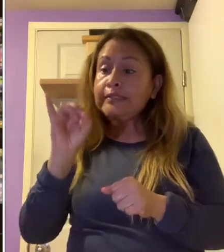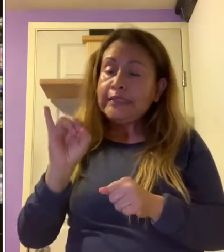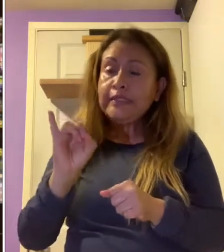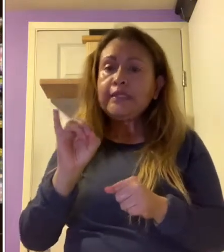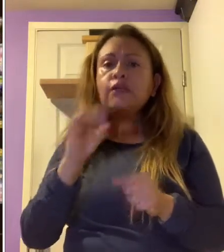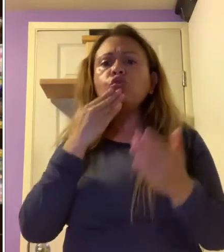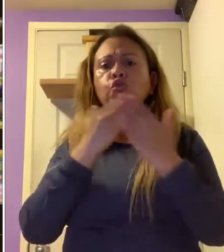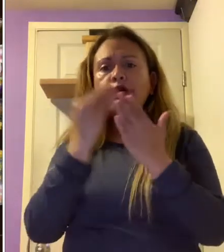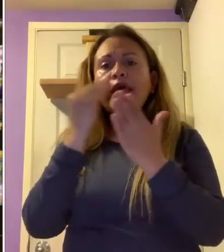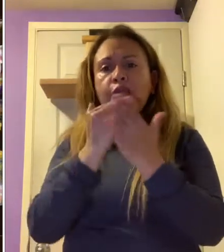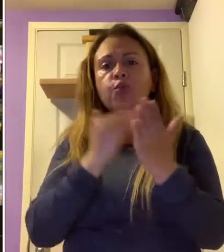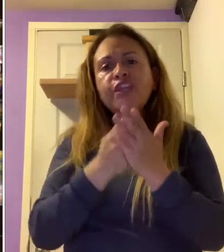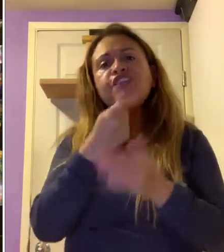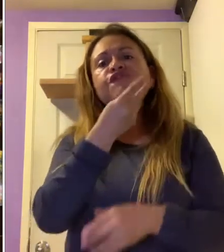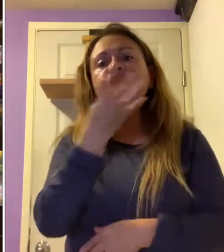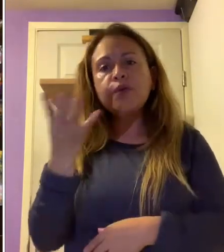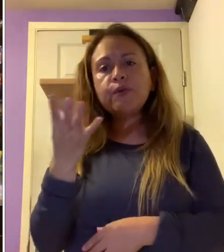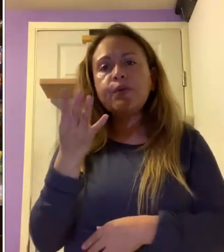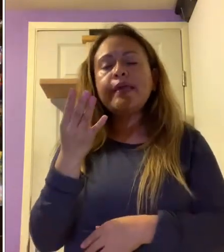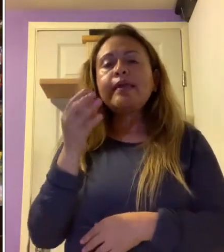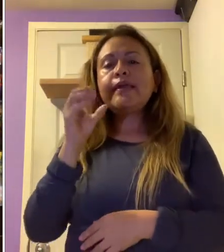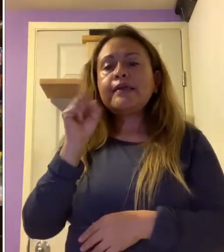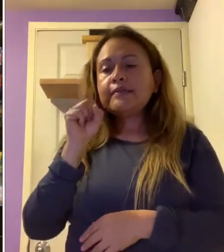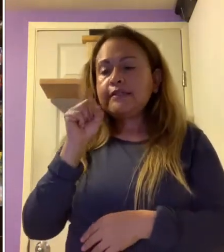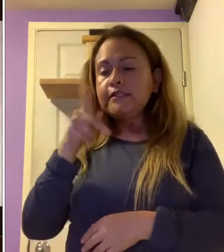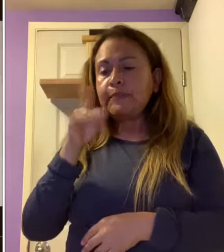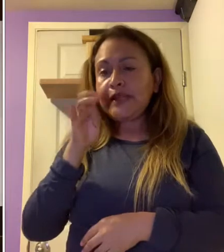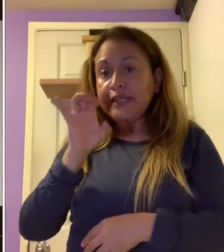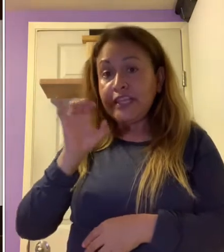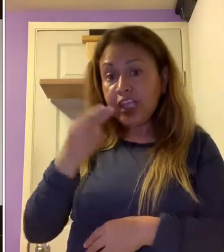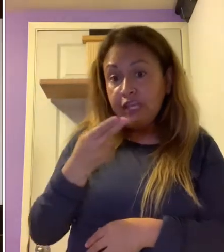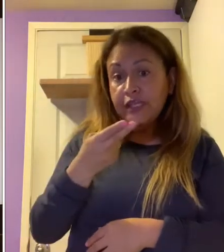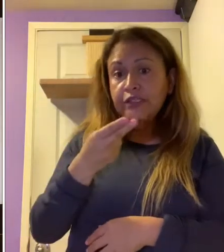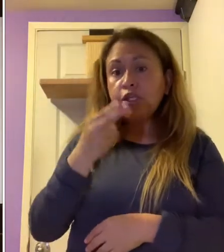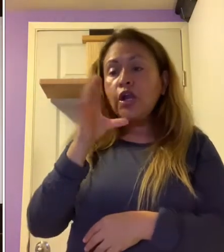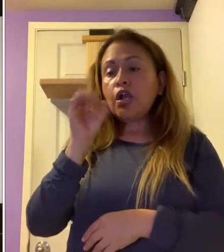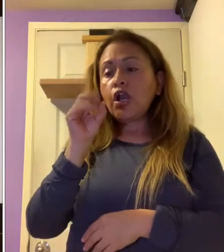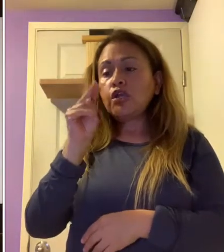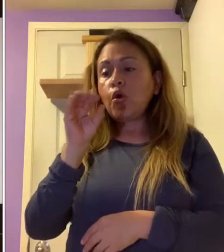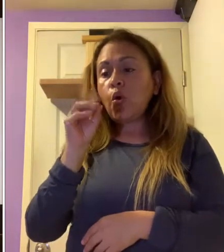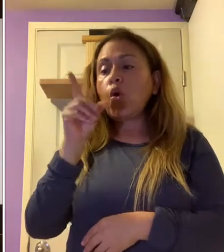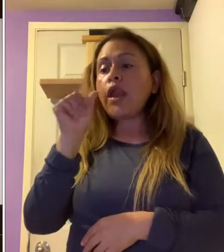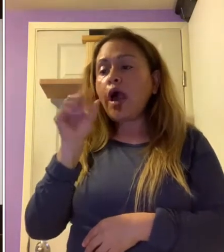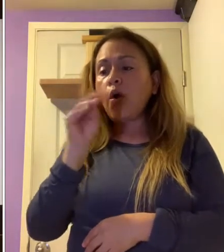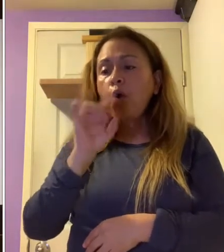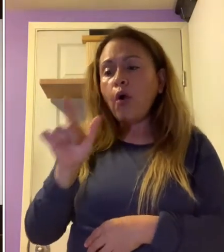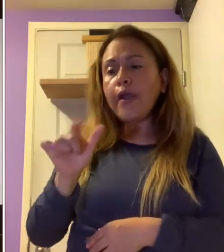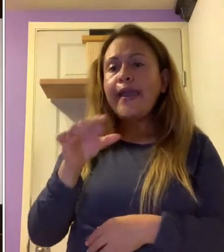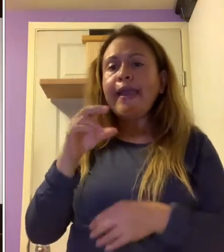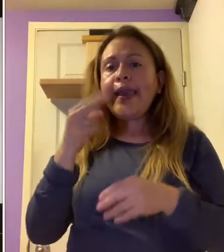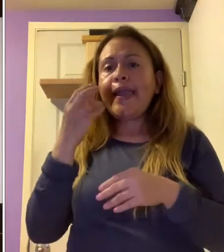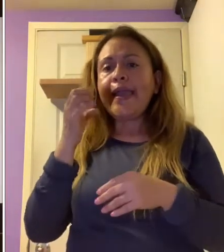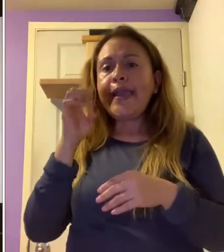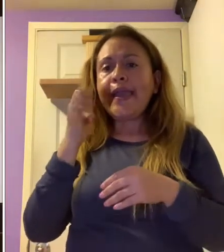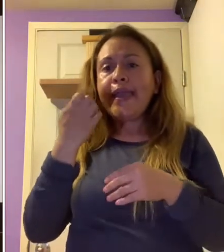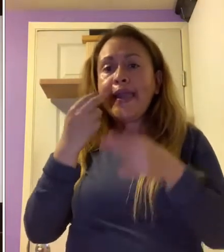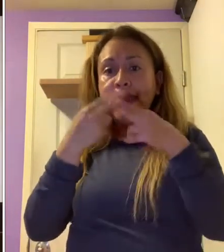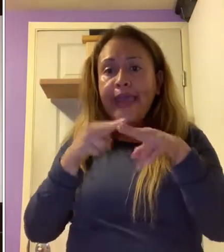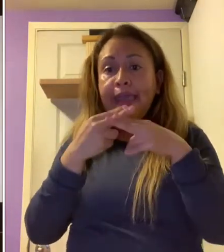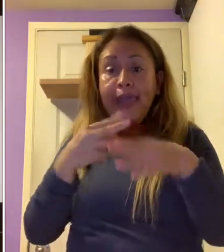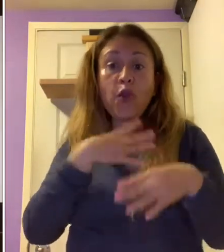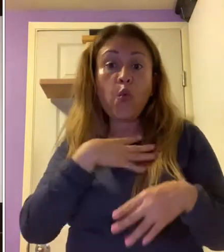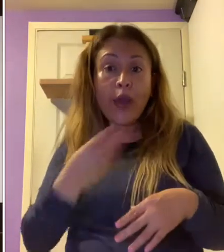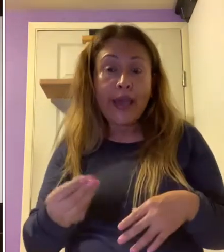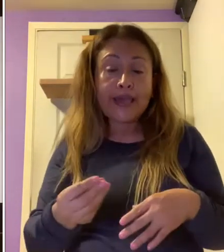really good ingredients too. And we look at it, it's just a few ingredients. Spinach, potatoes, onions, expeller pressed canola oil, non-GMO, egg